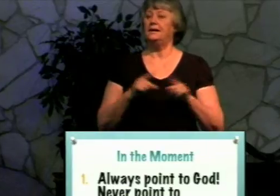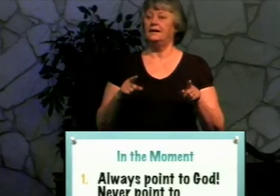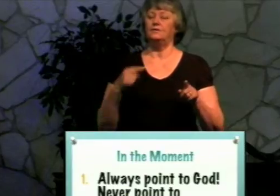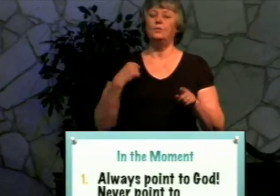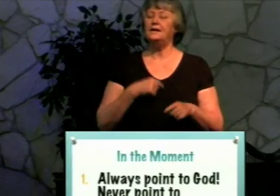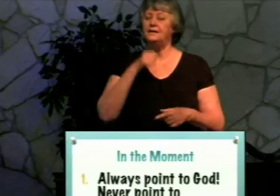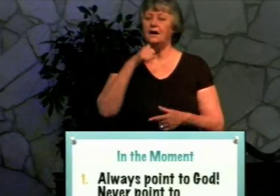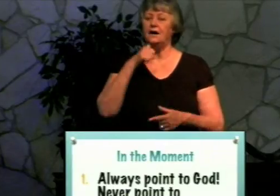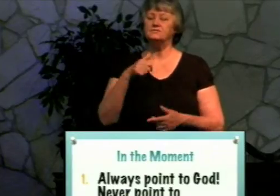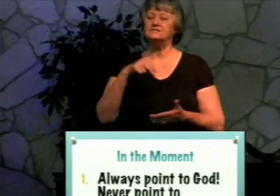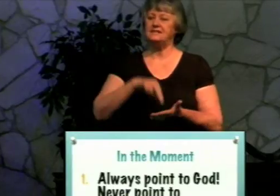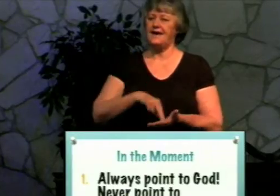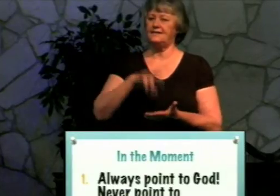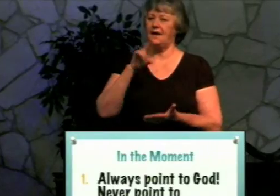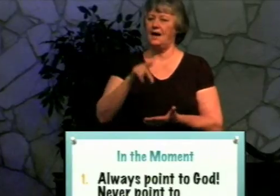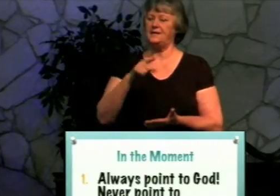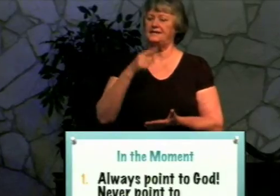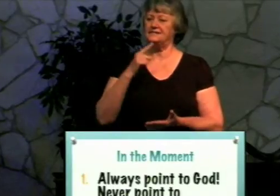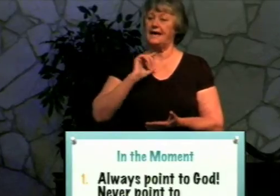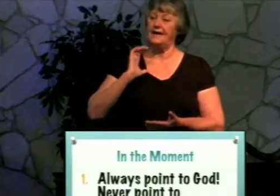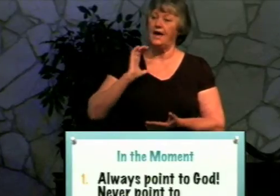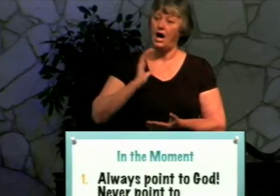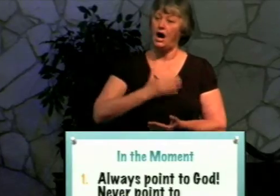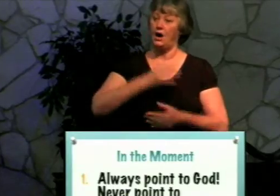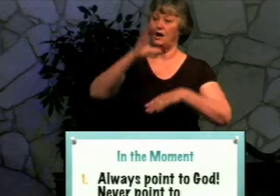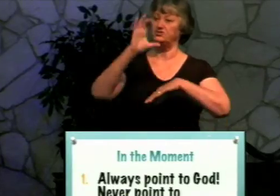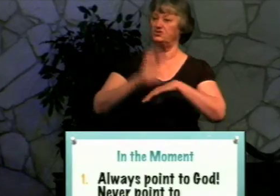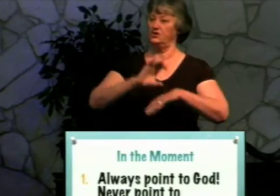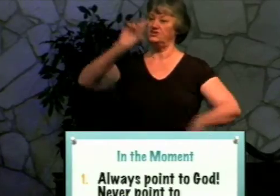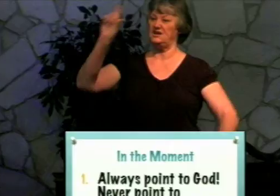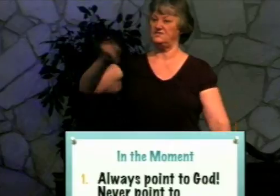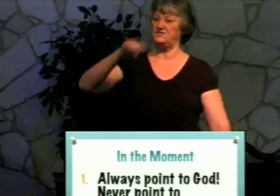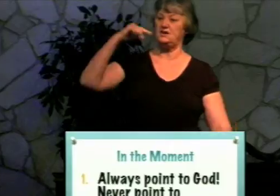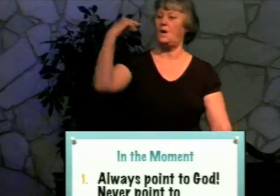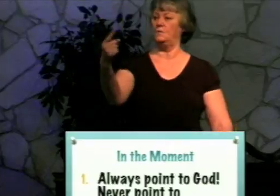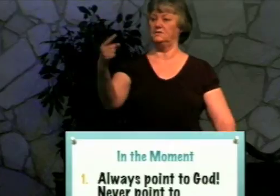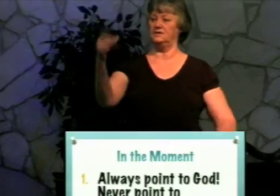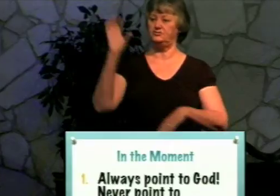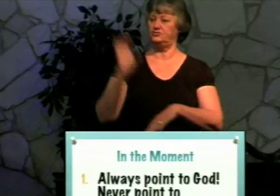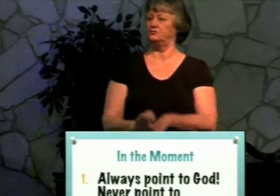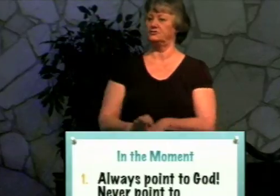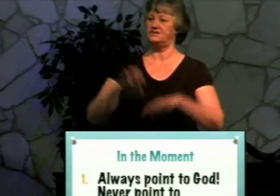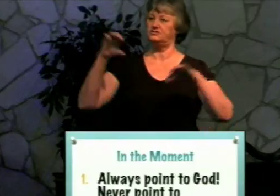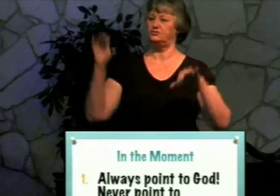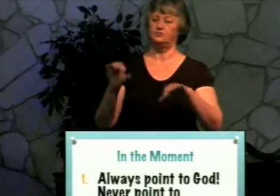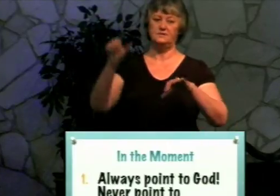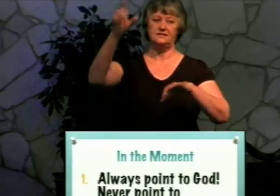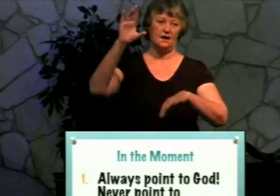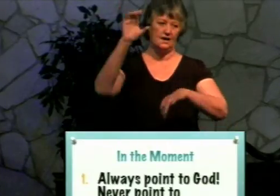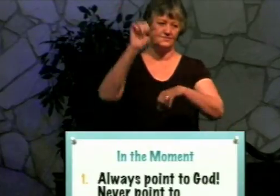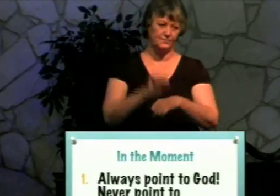But we don't stand up and say, our church is the only church that's doing God's